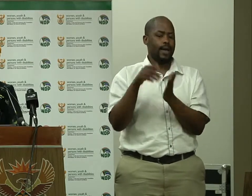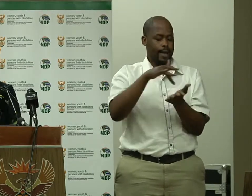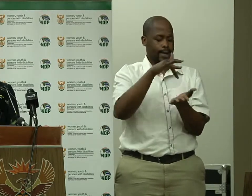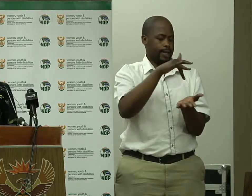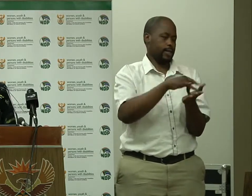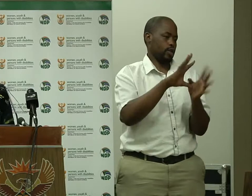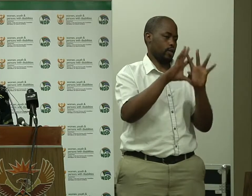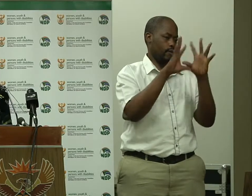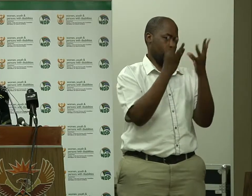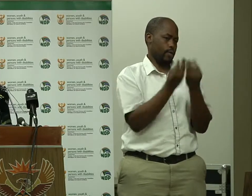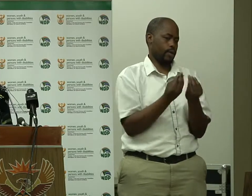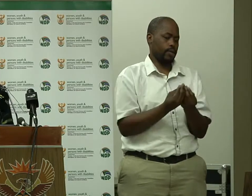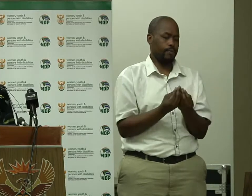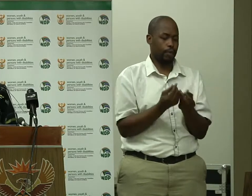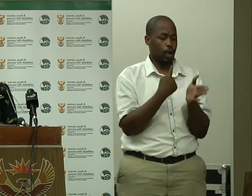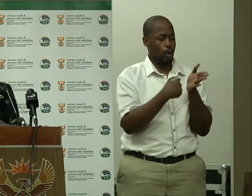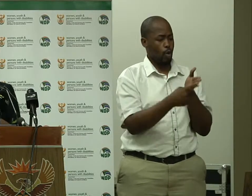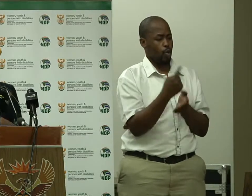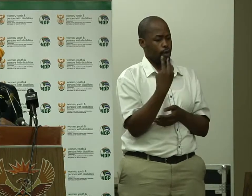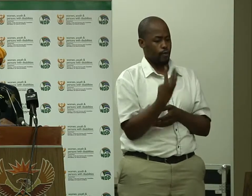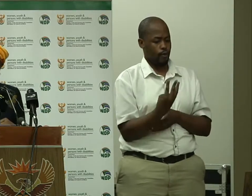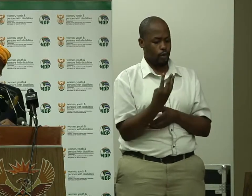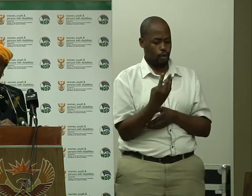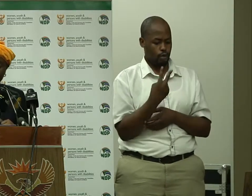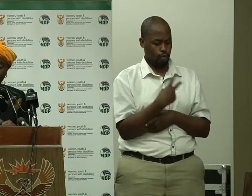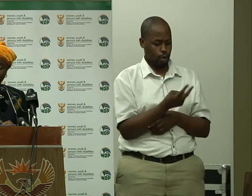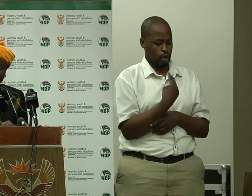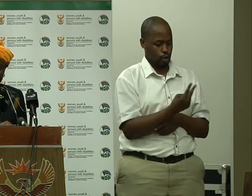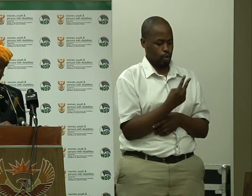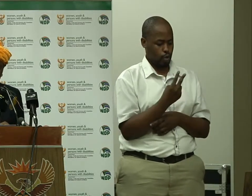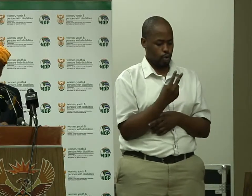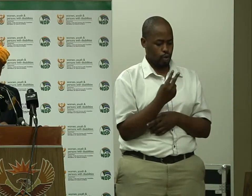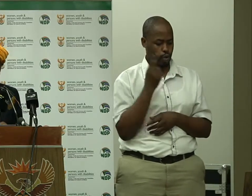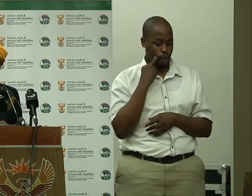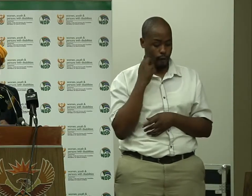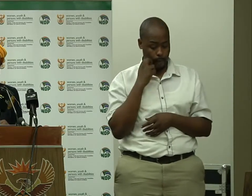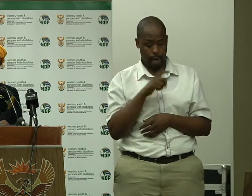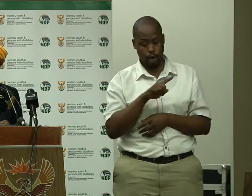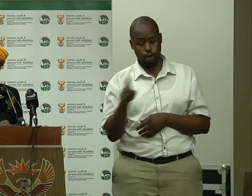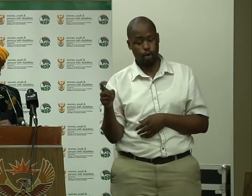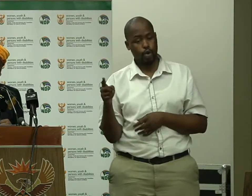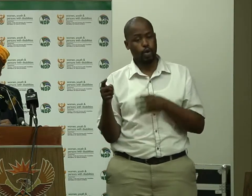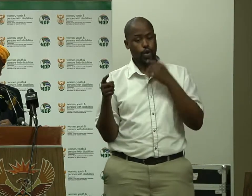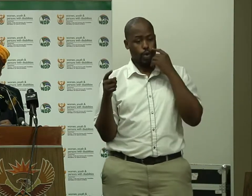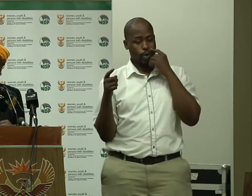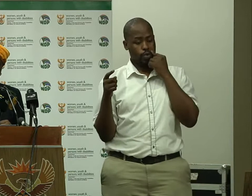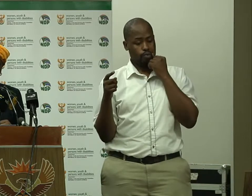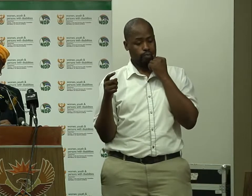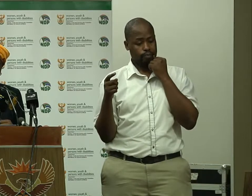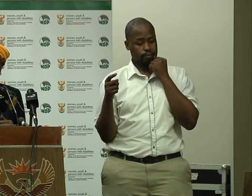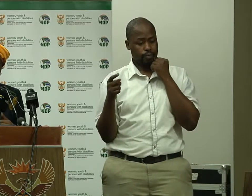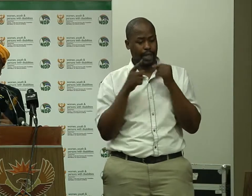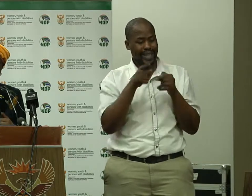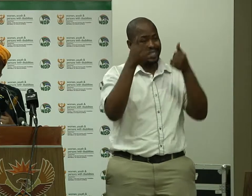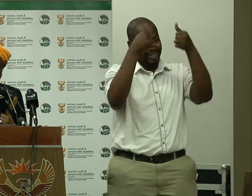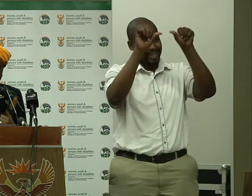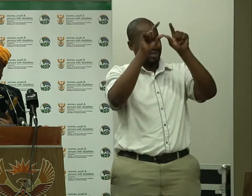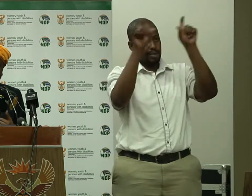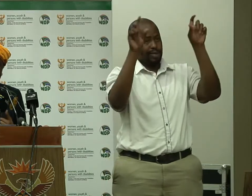center. Week 4, 22 November to 28 November, the sub-theme there is talking